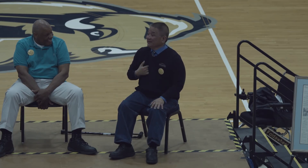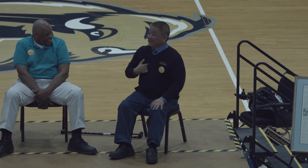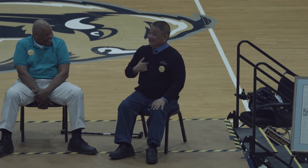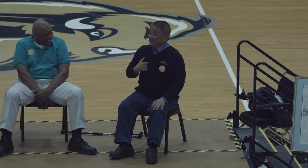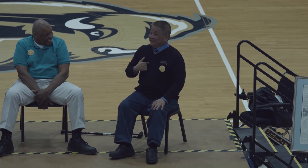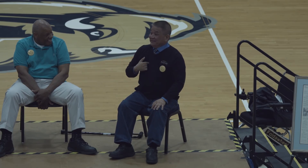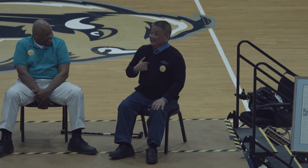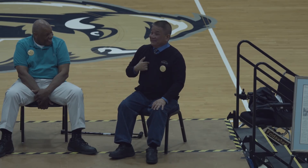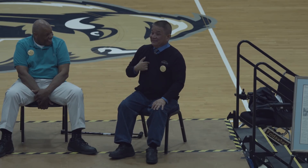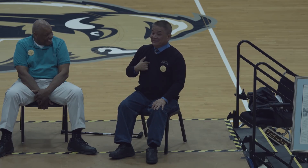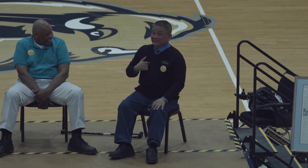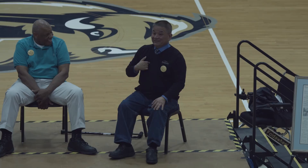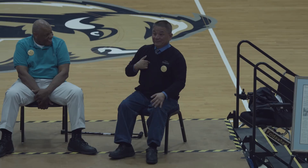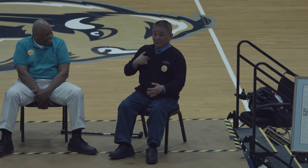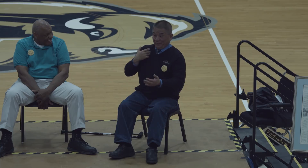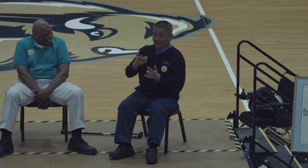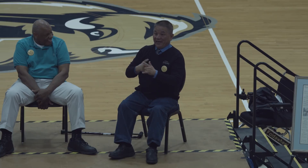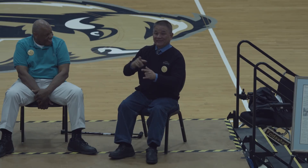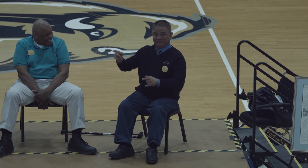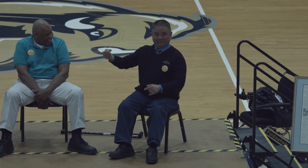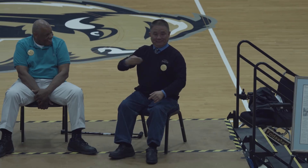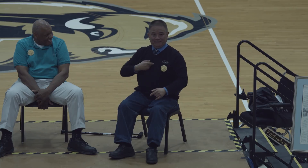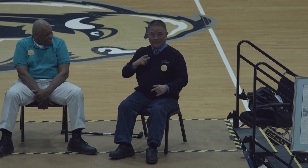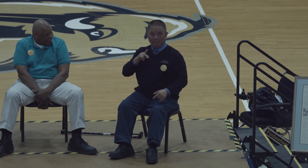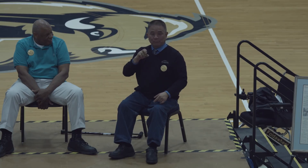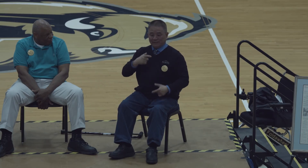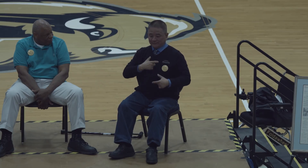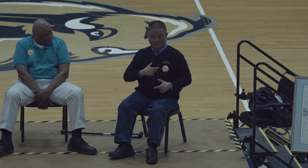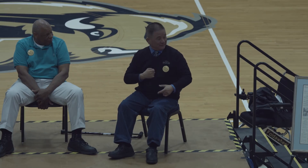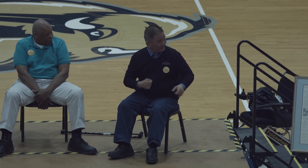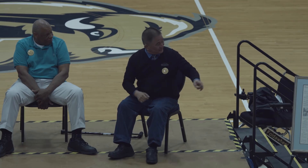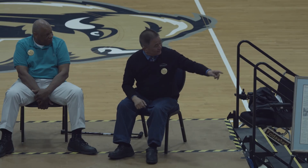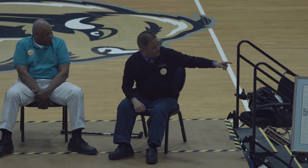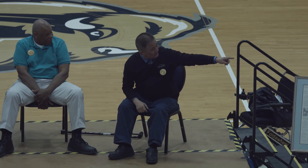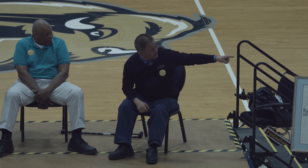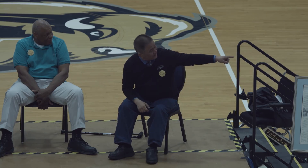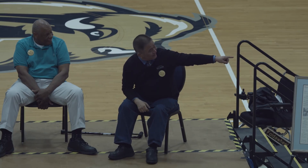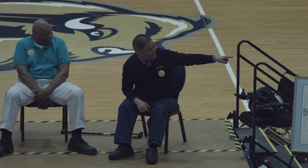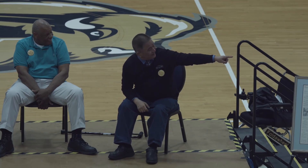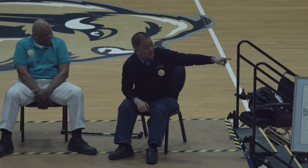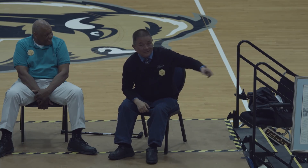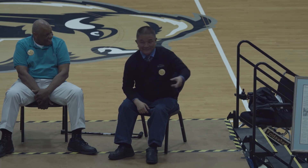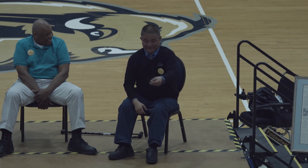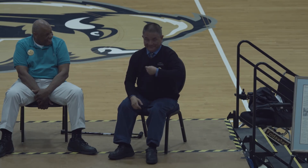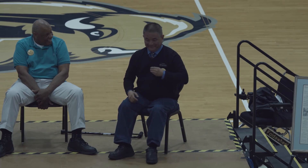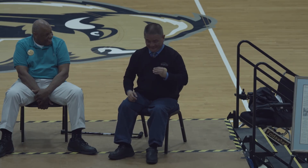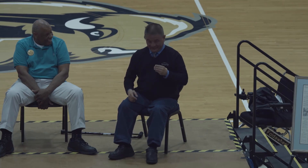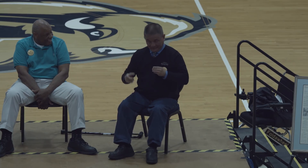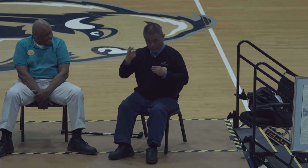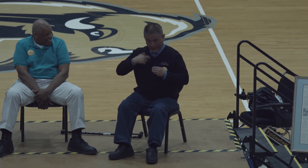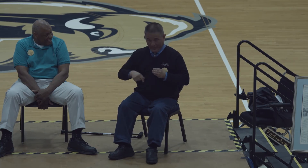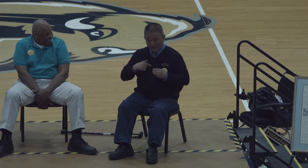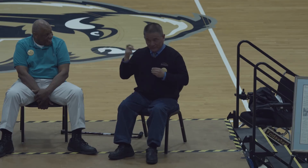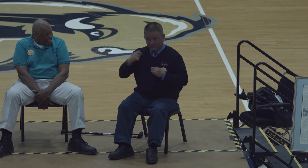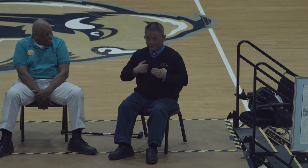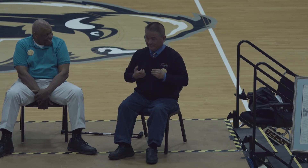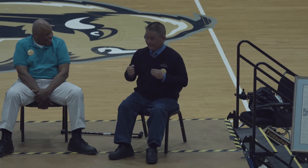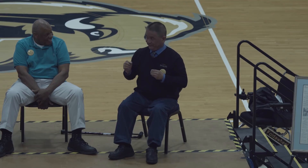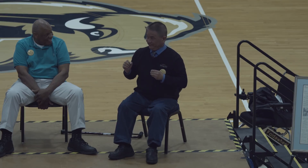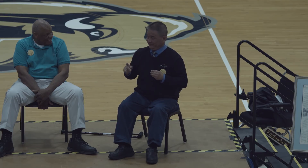Maybe you could call me a mind that had been colonized by hearing norms, so it struck me. And then I went there